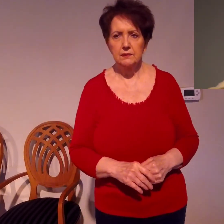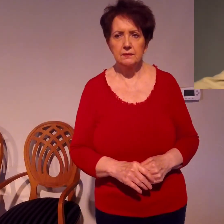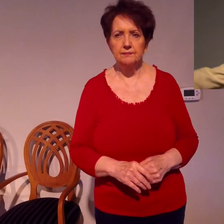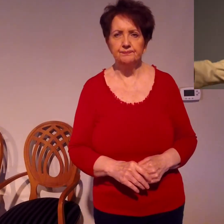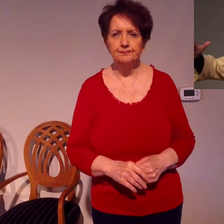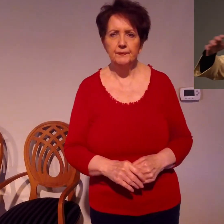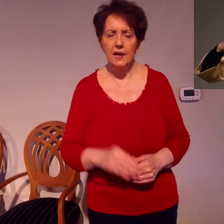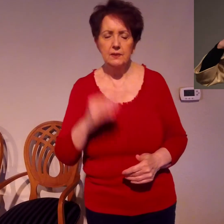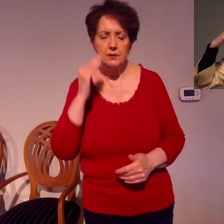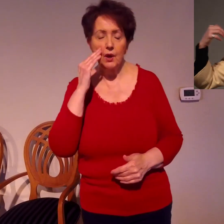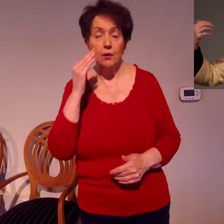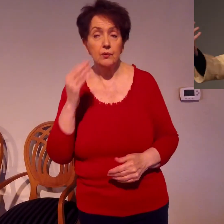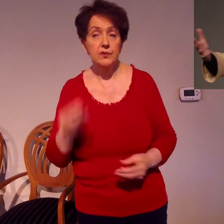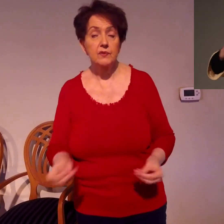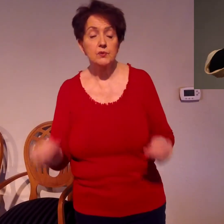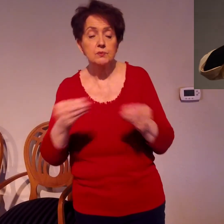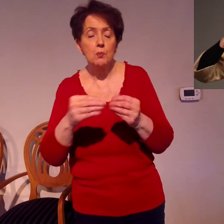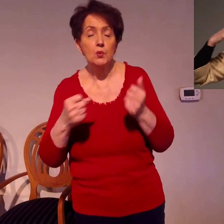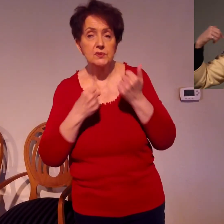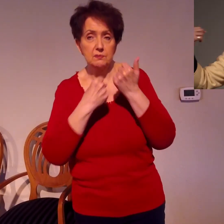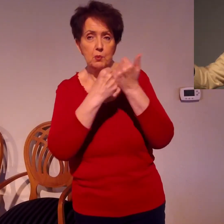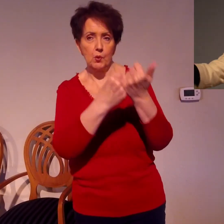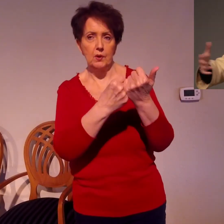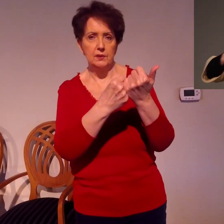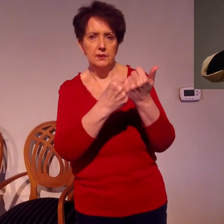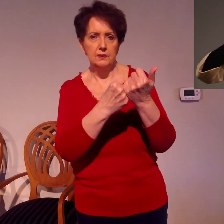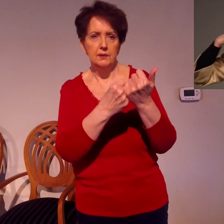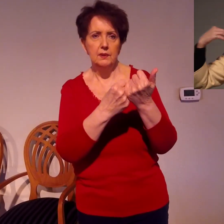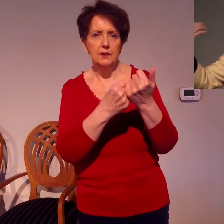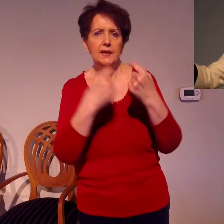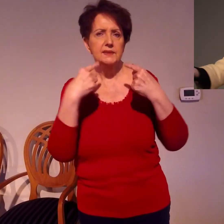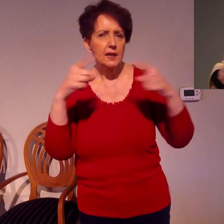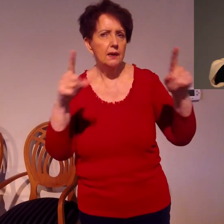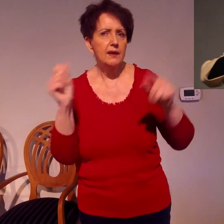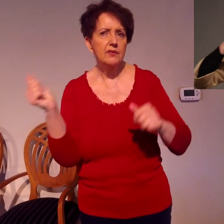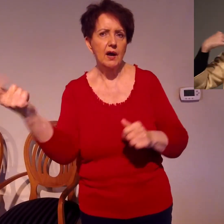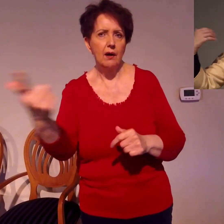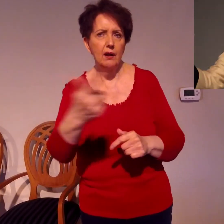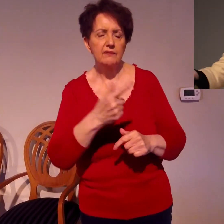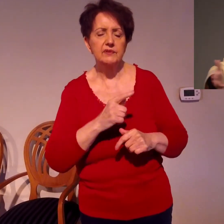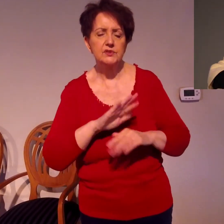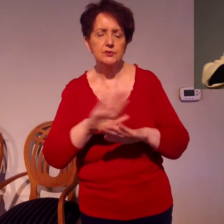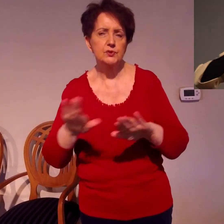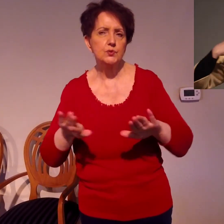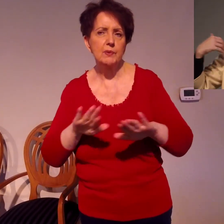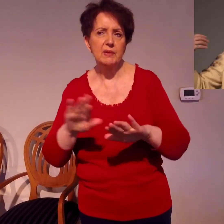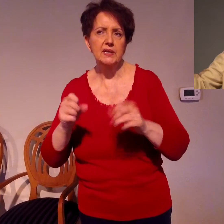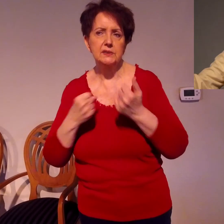I know that there is more support. I declare that everyone is swimming in support.